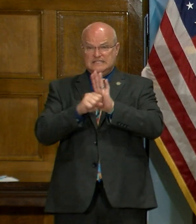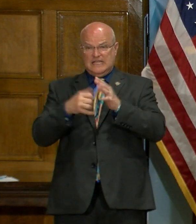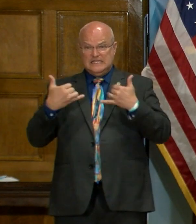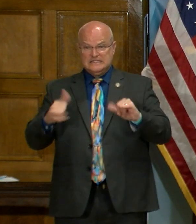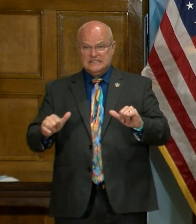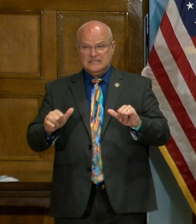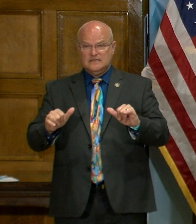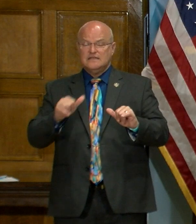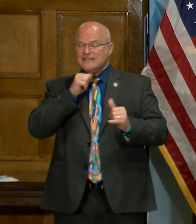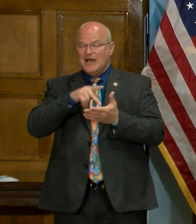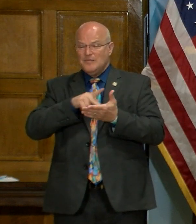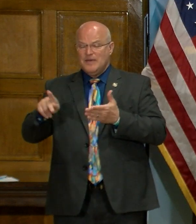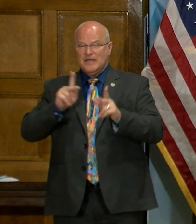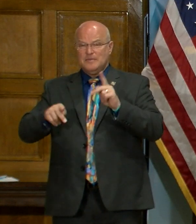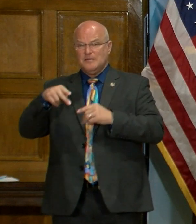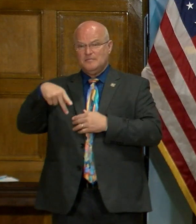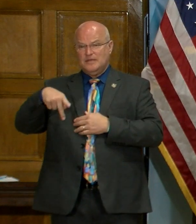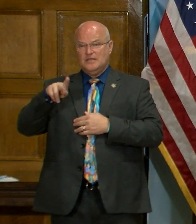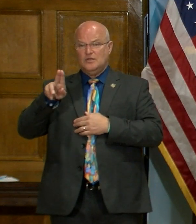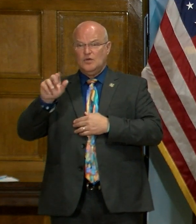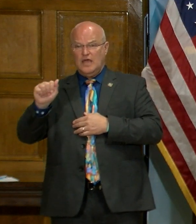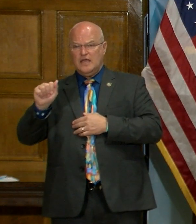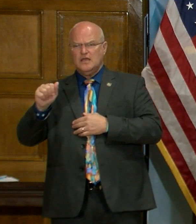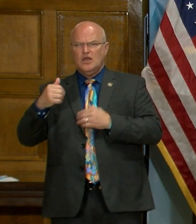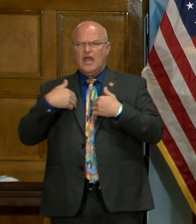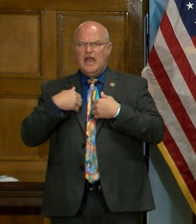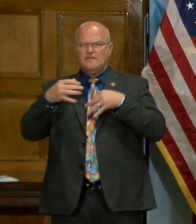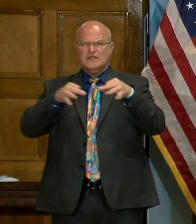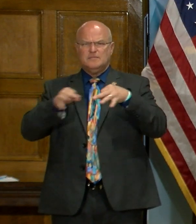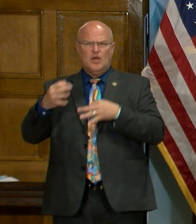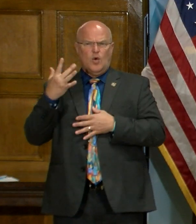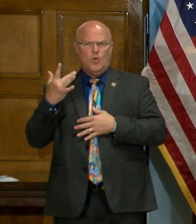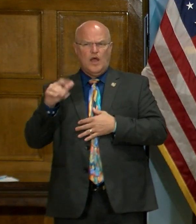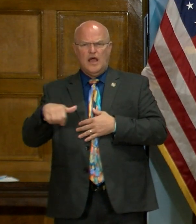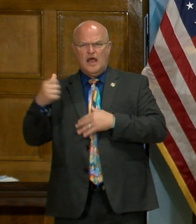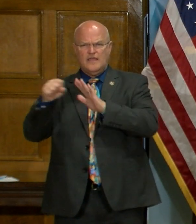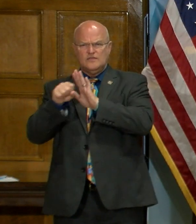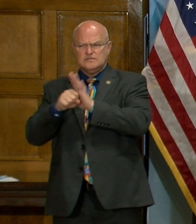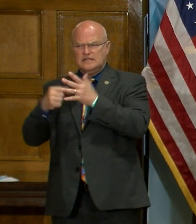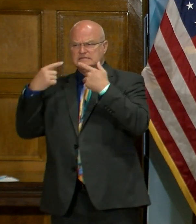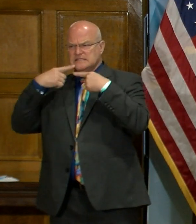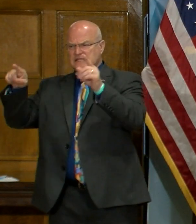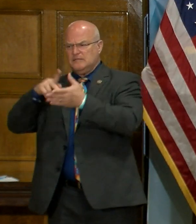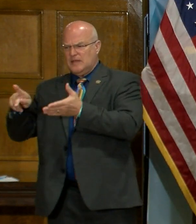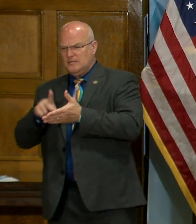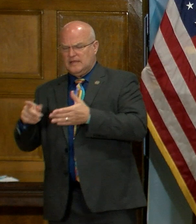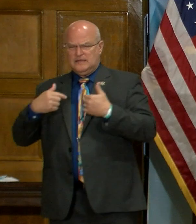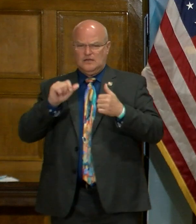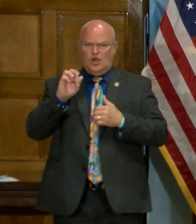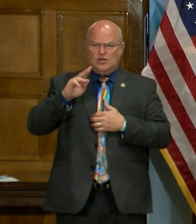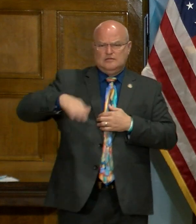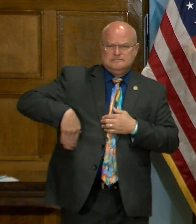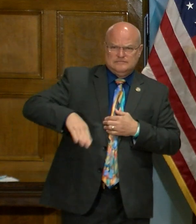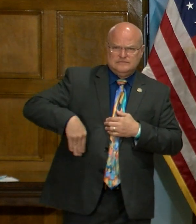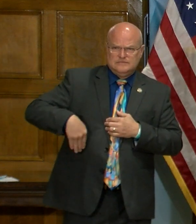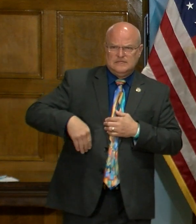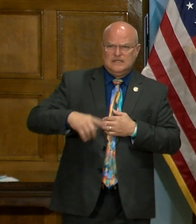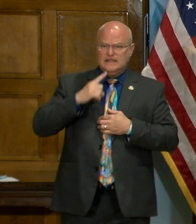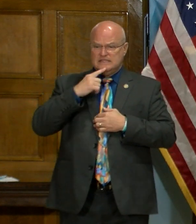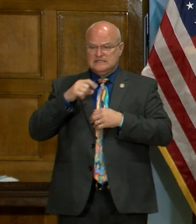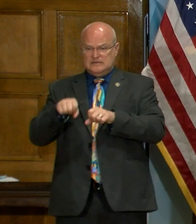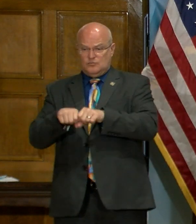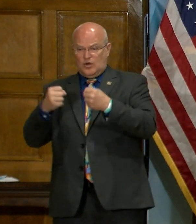still hadn't paid people for PUA. Do you have an explanation on why other states have succeeded and we haven't? Is it just this breach,